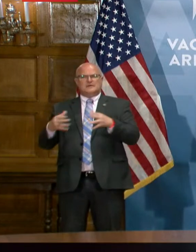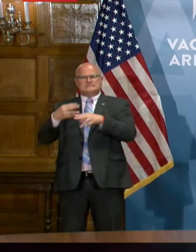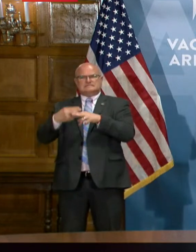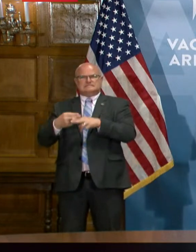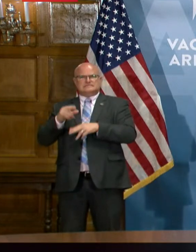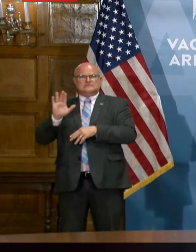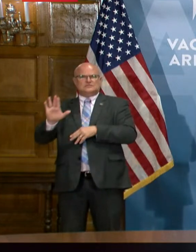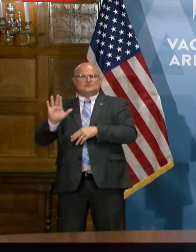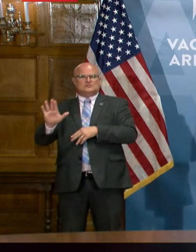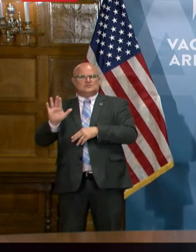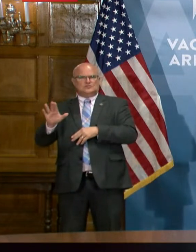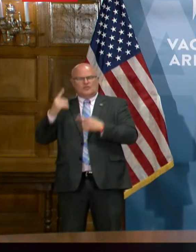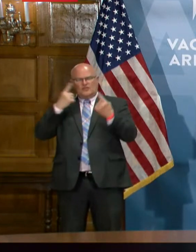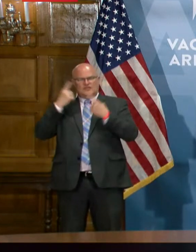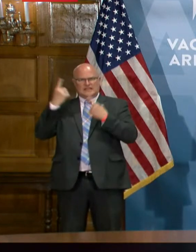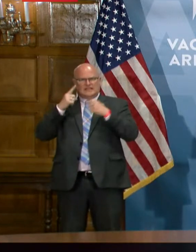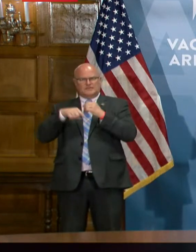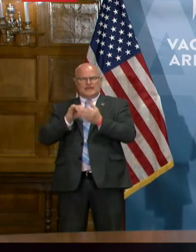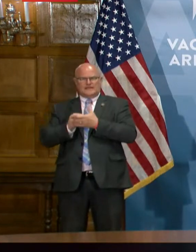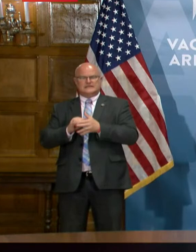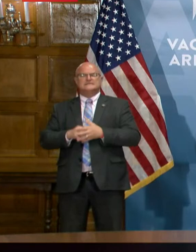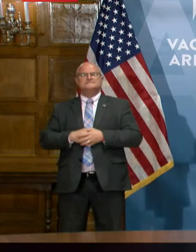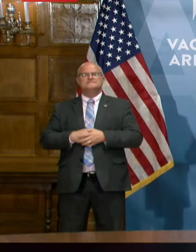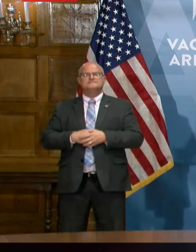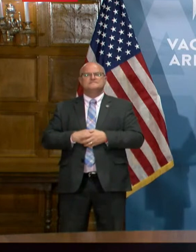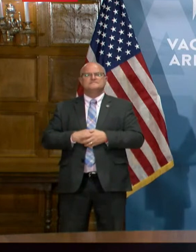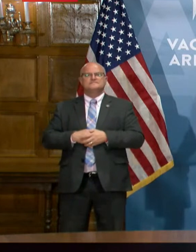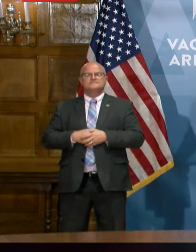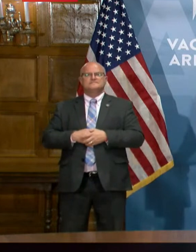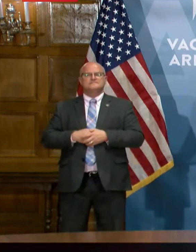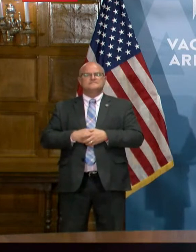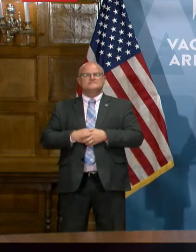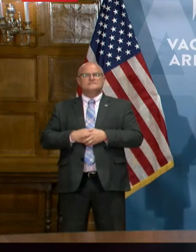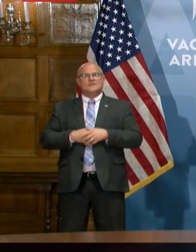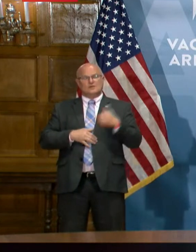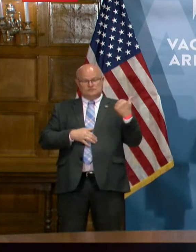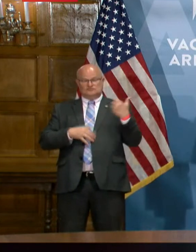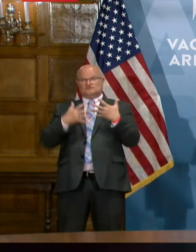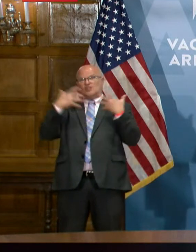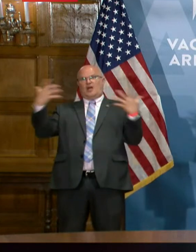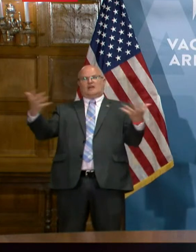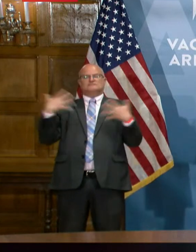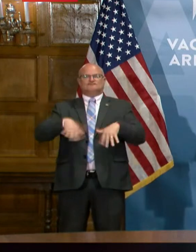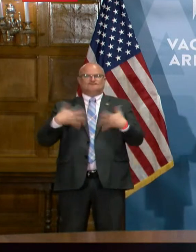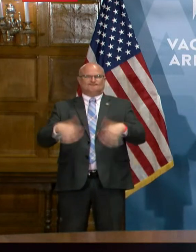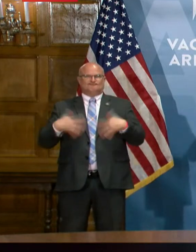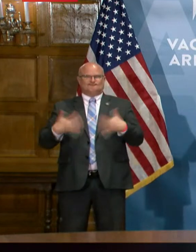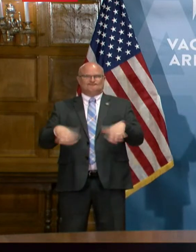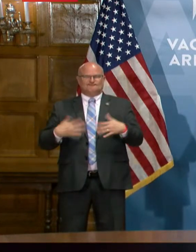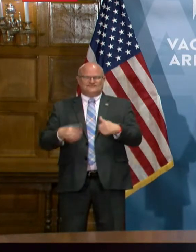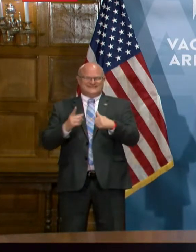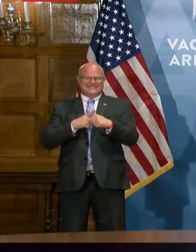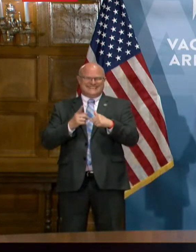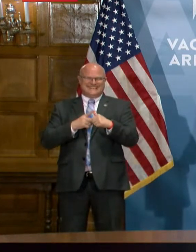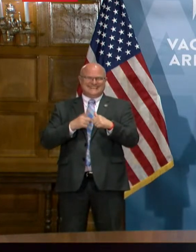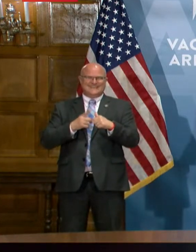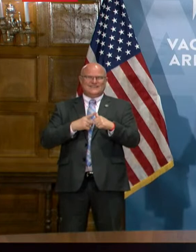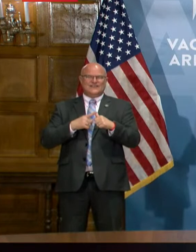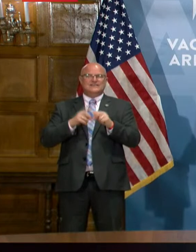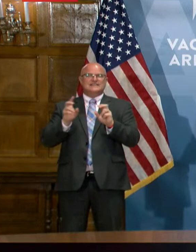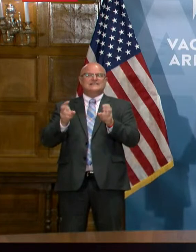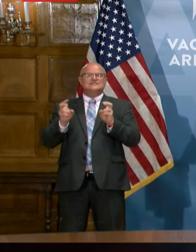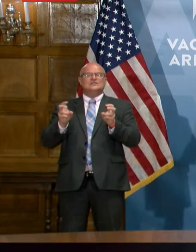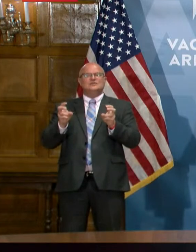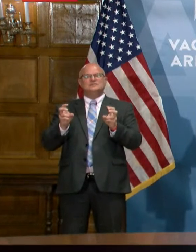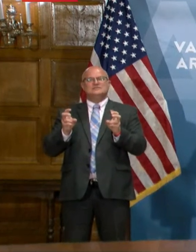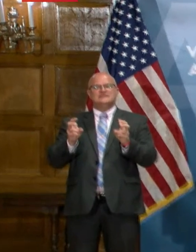in your thinking on this? Well, Andrew, that's a lot. First, in